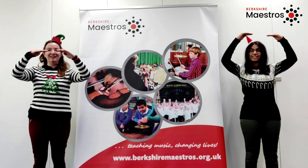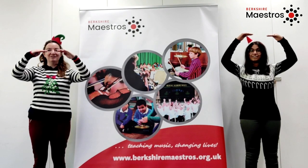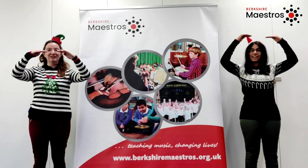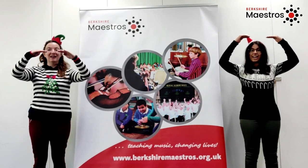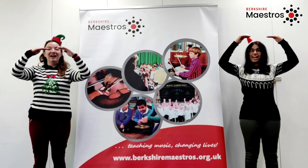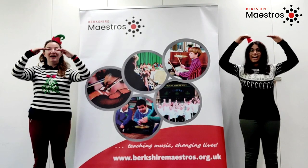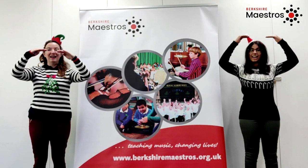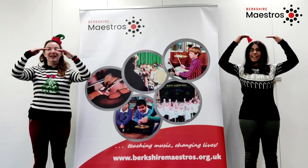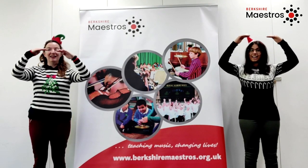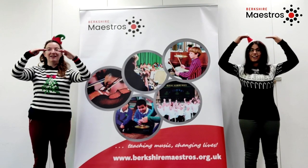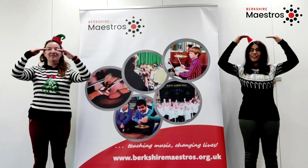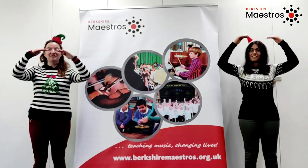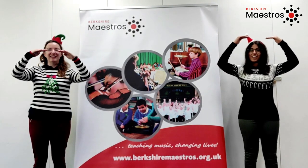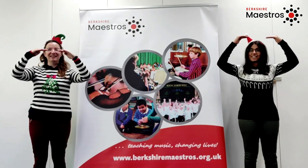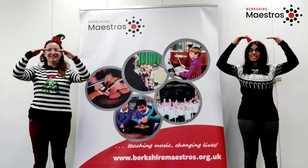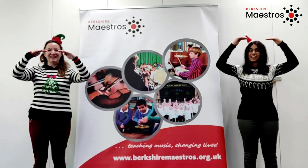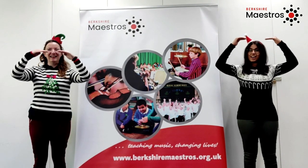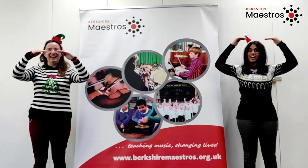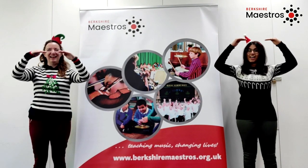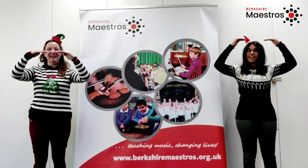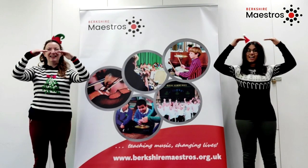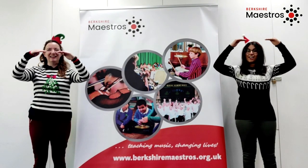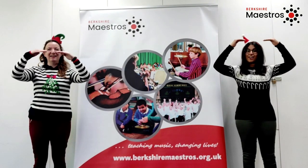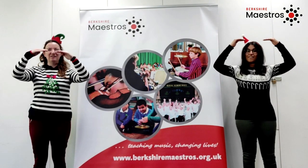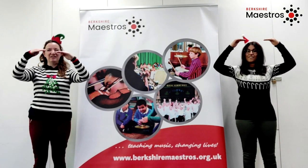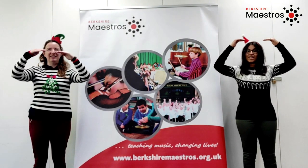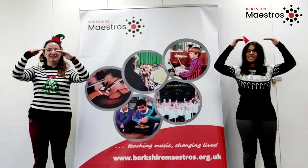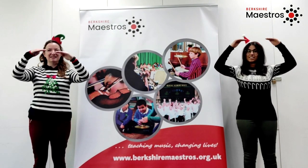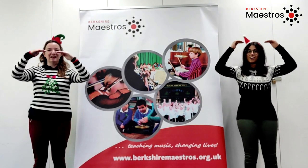1, 2, 3, 4, 5. Elevator, elevator,